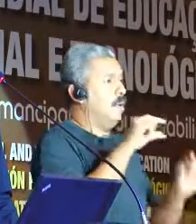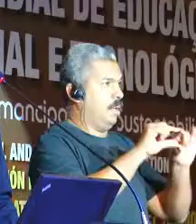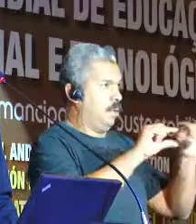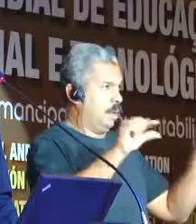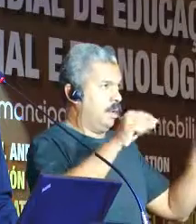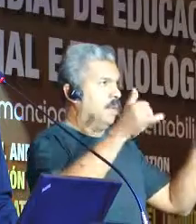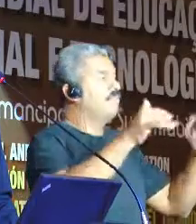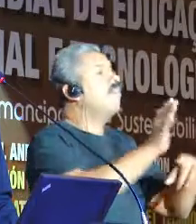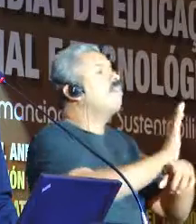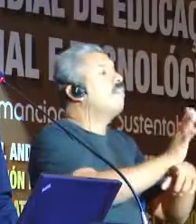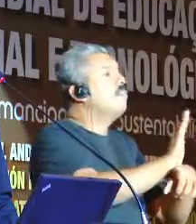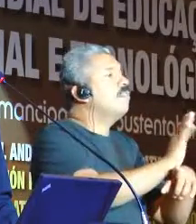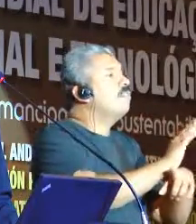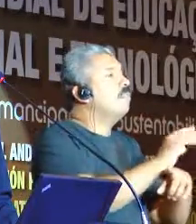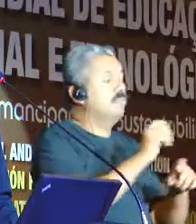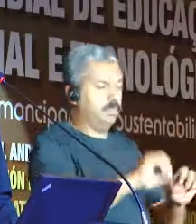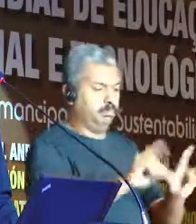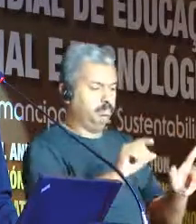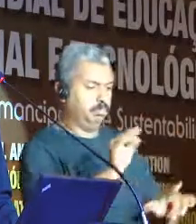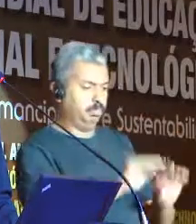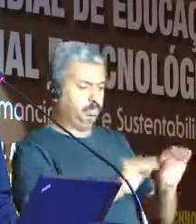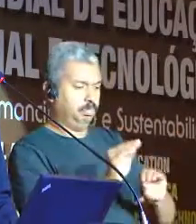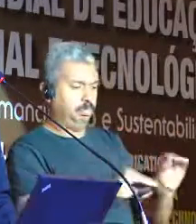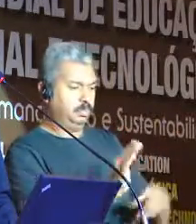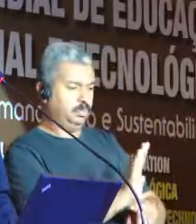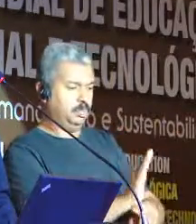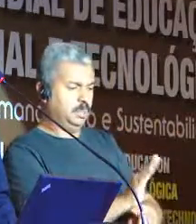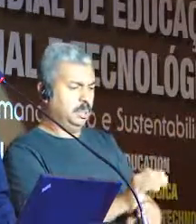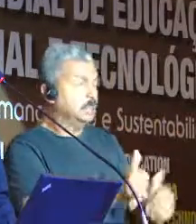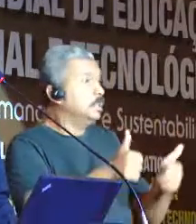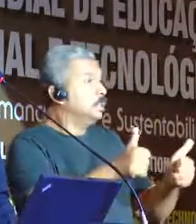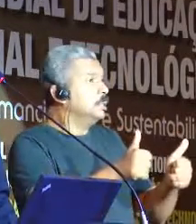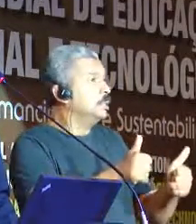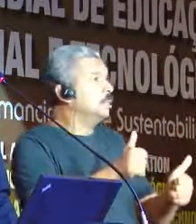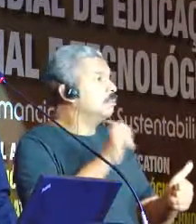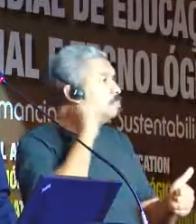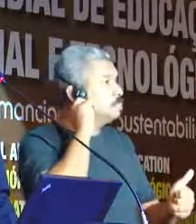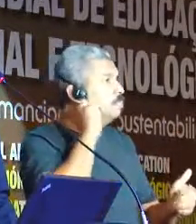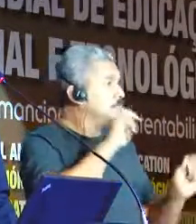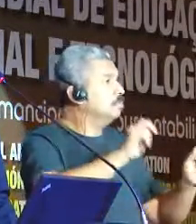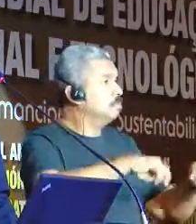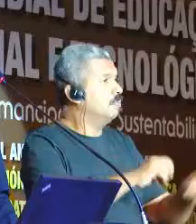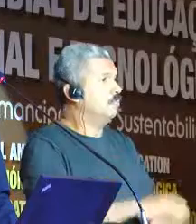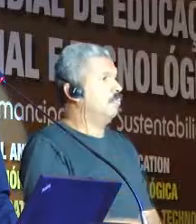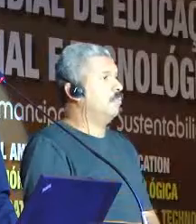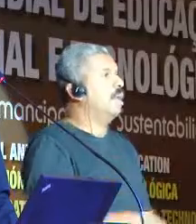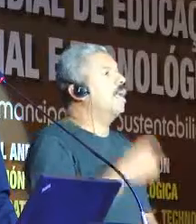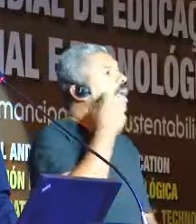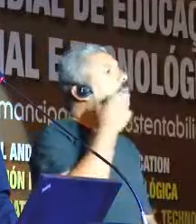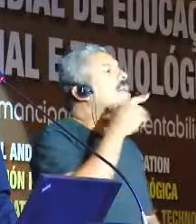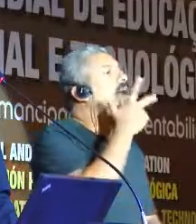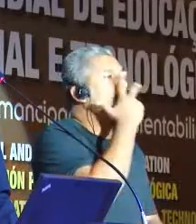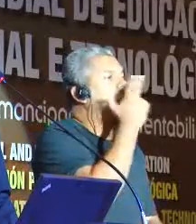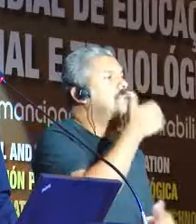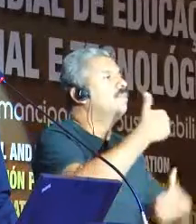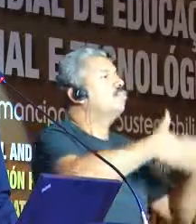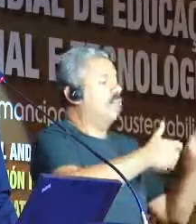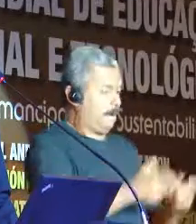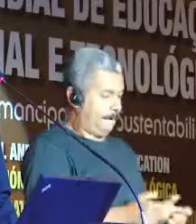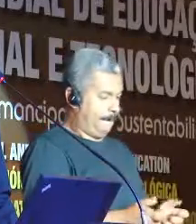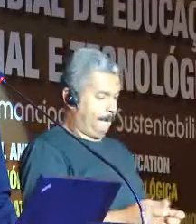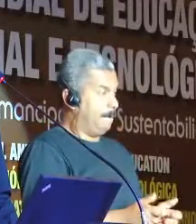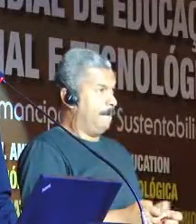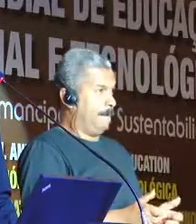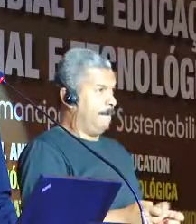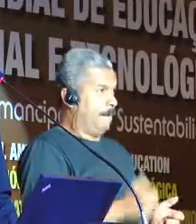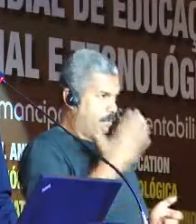movies and games and even 3D architecture. The software is free, the